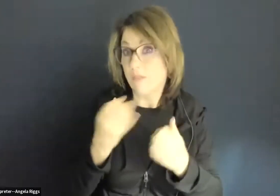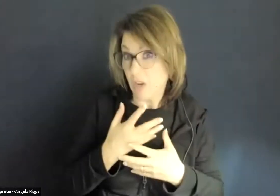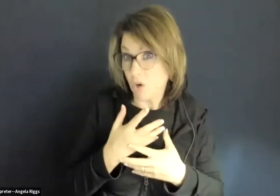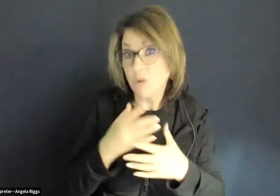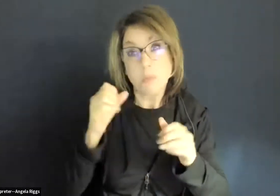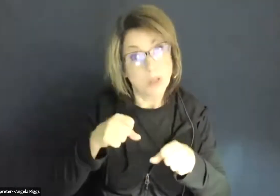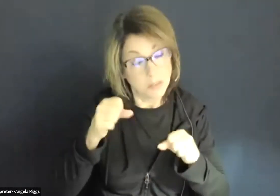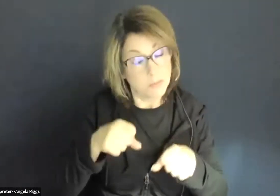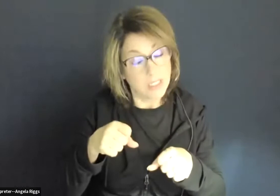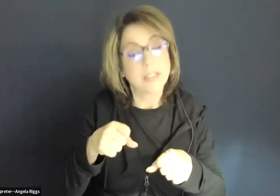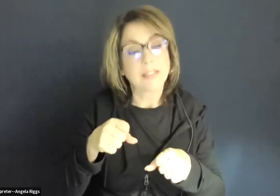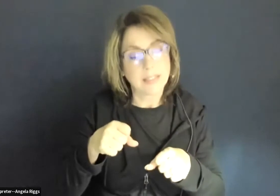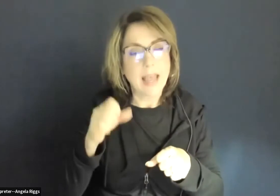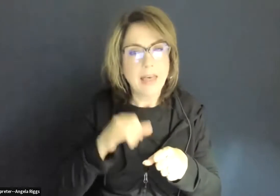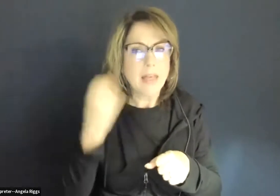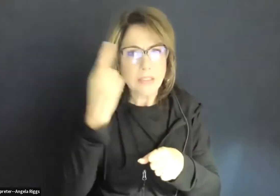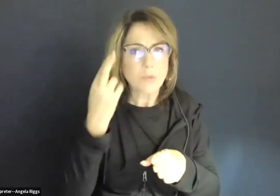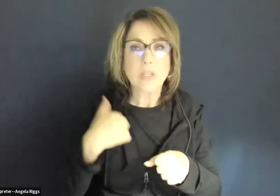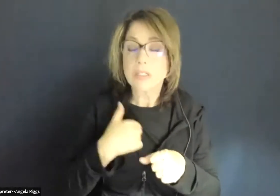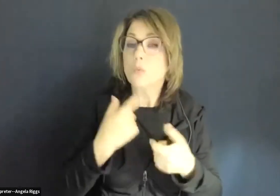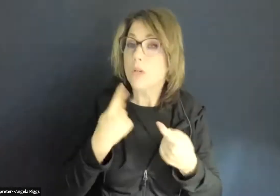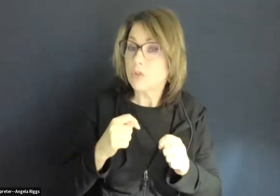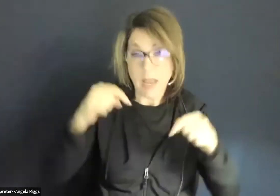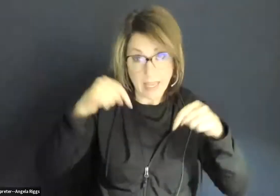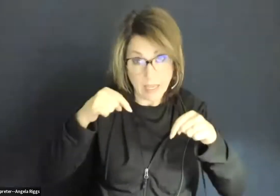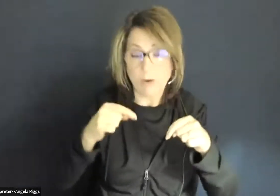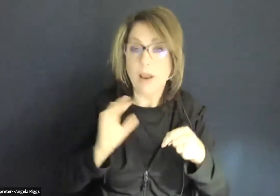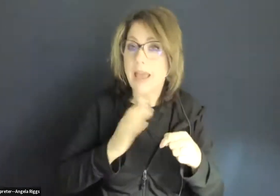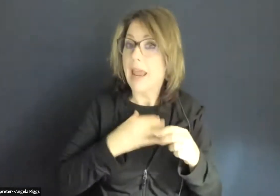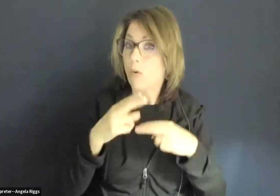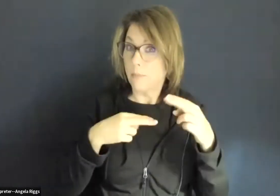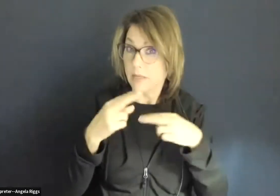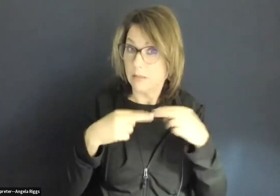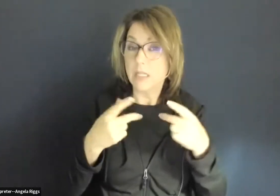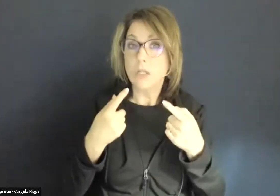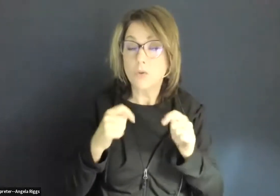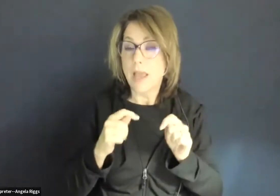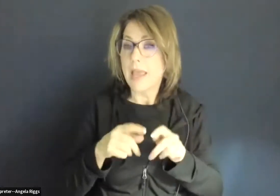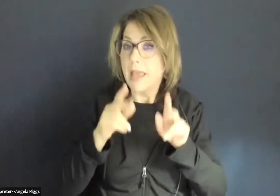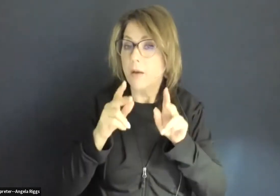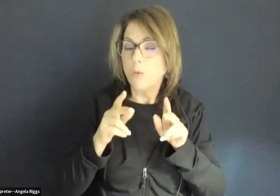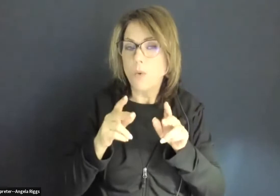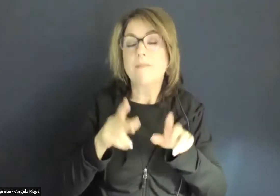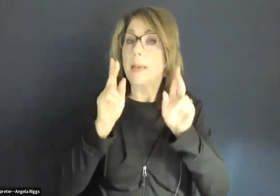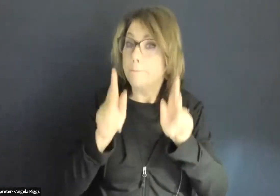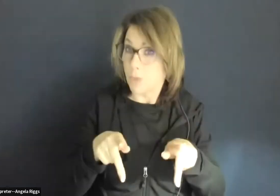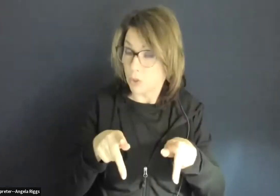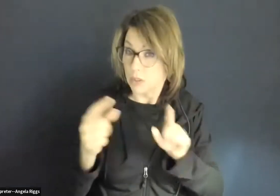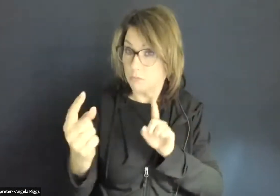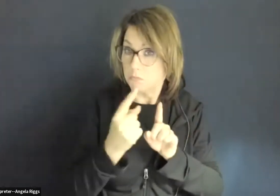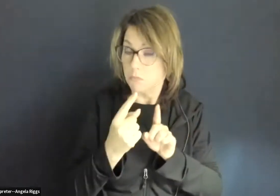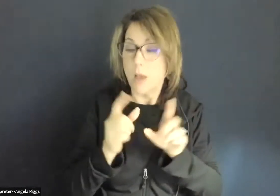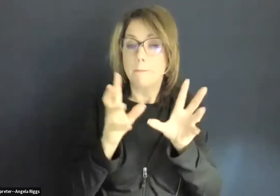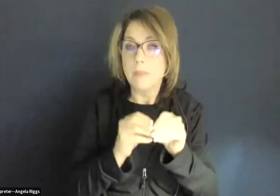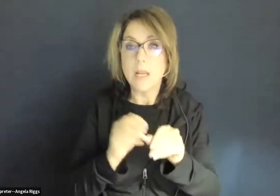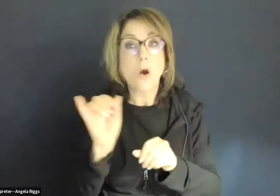And that's why we try to, here at Disability Link, like I said, we'll have in-person meetings, but we'll also do